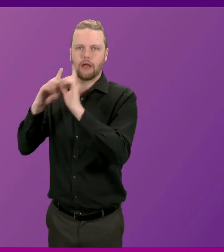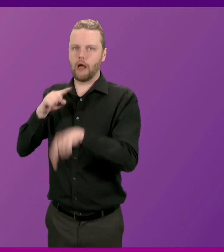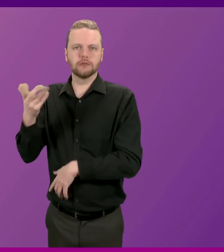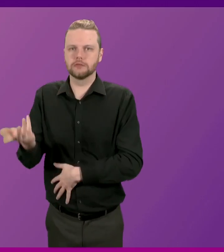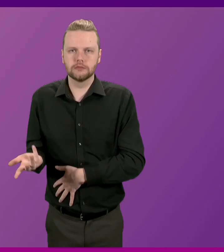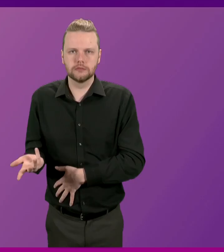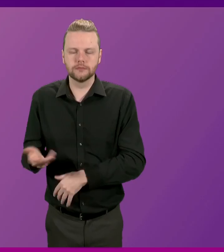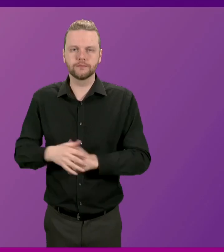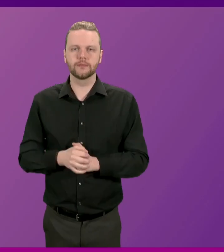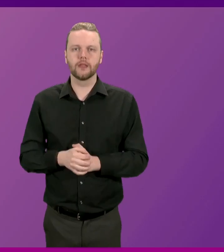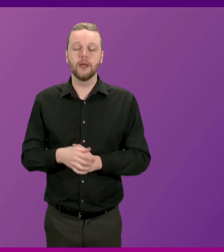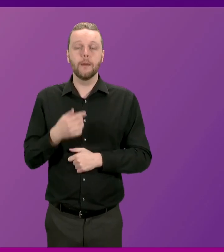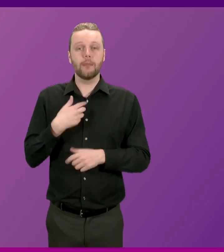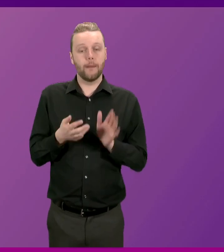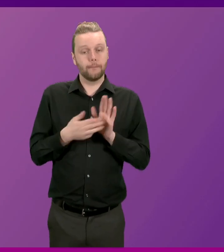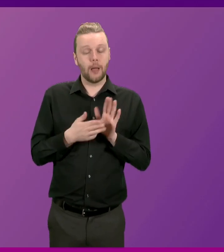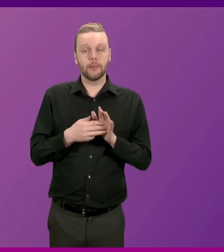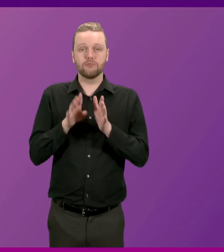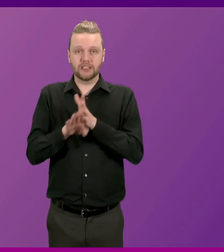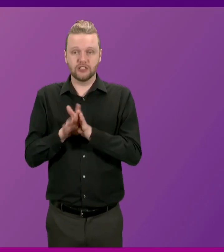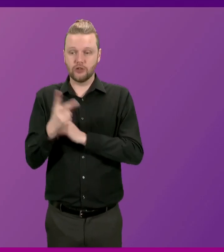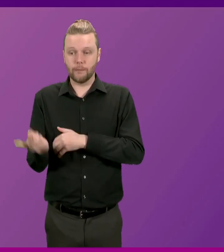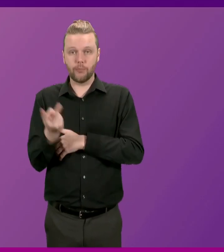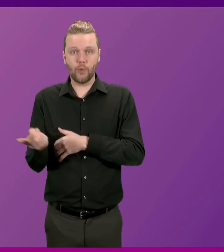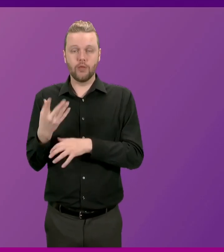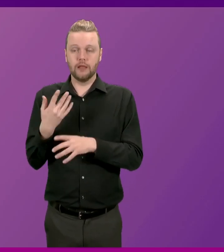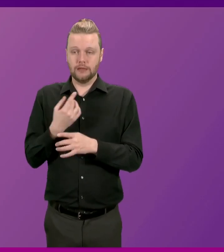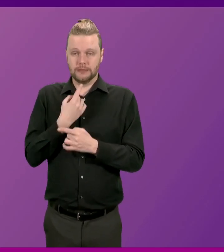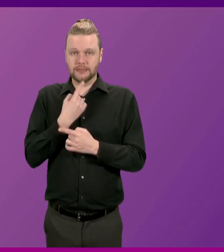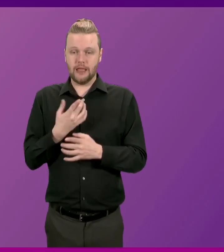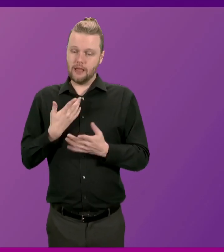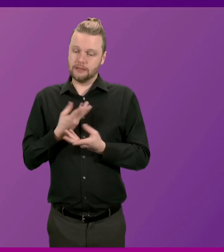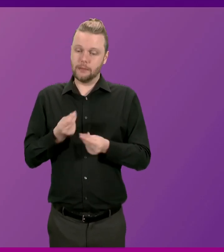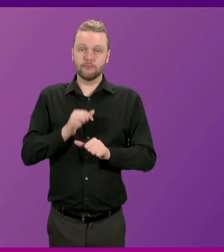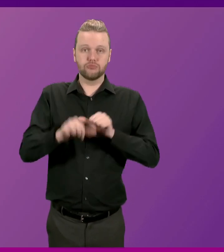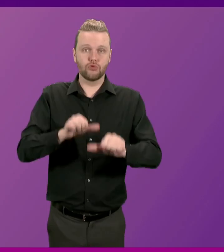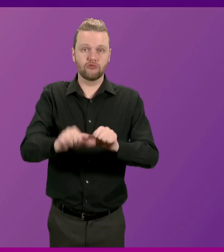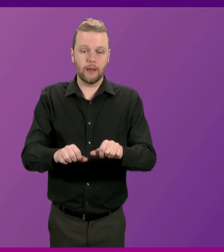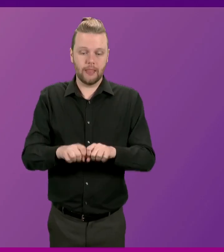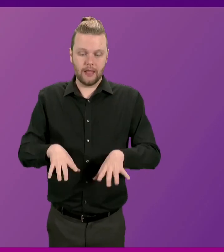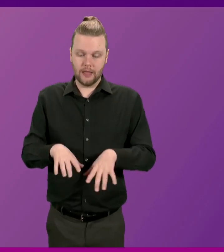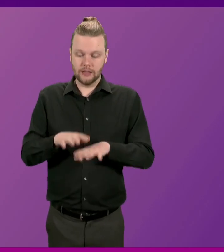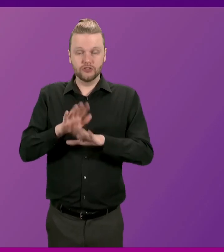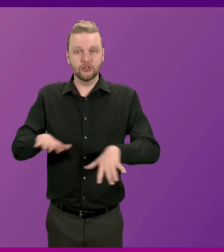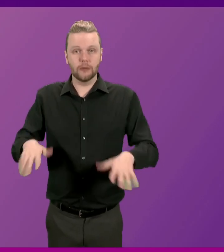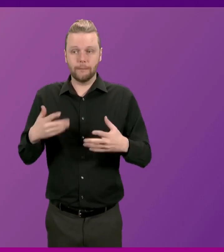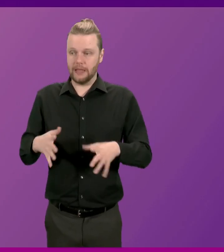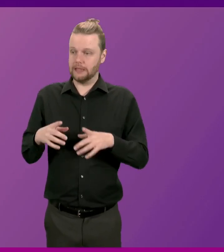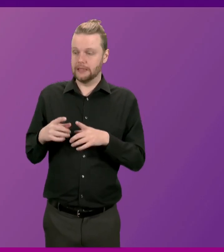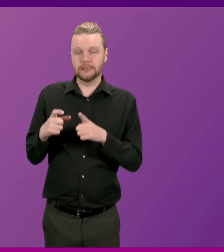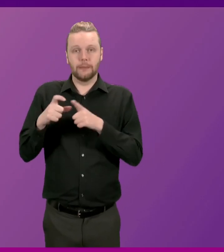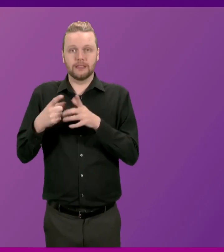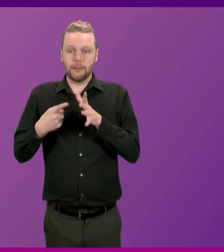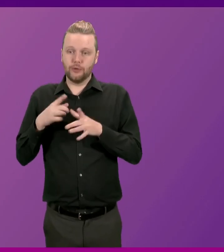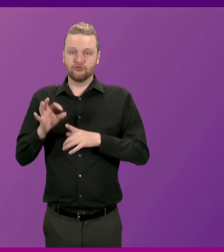mothers and the practitioners were talking about how programs such as like Children Experiencing Domestic Abuse Recovery,